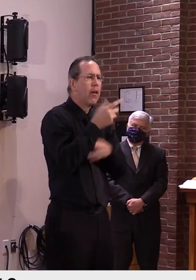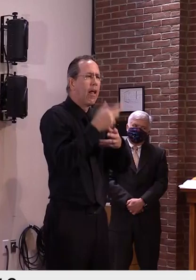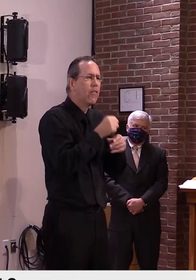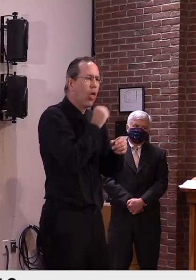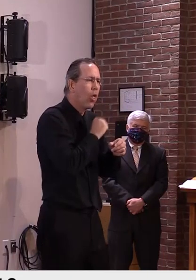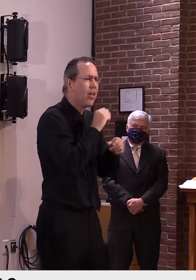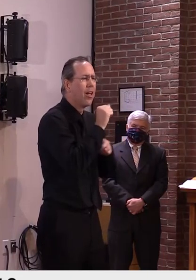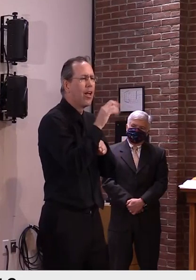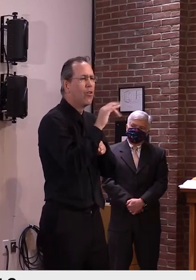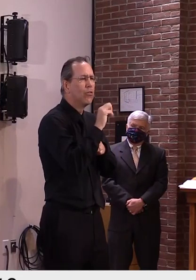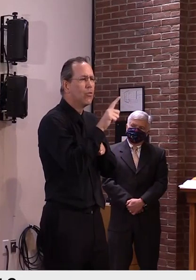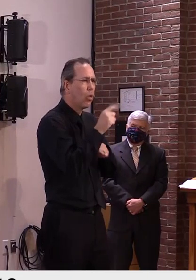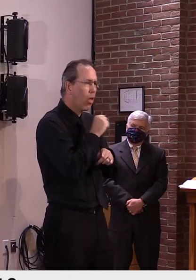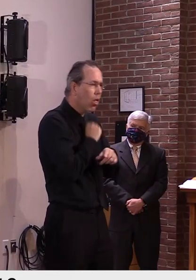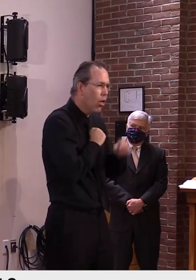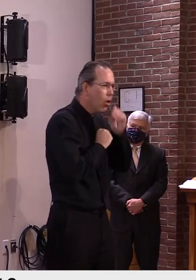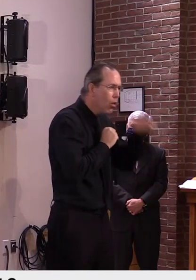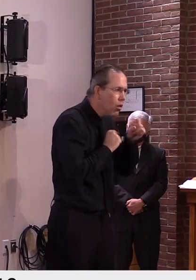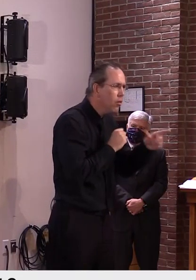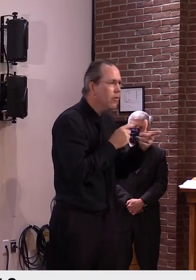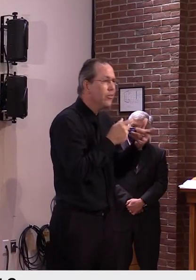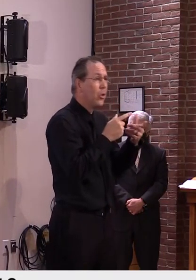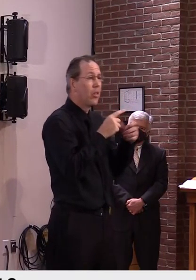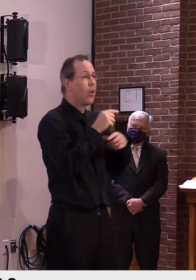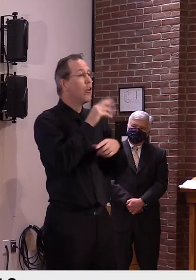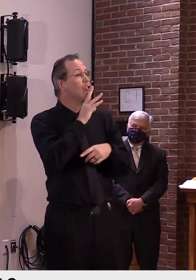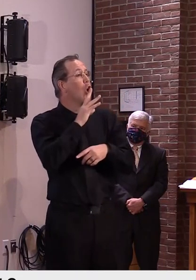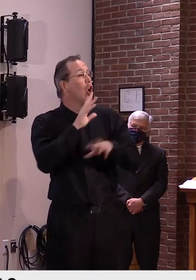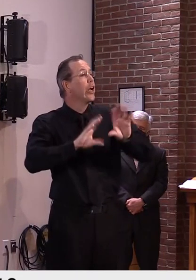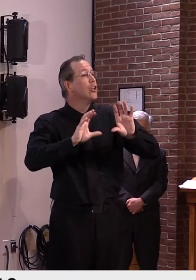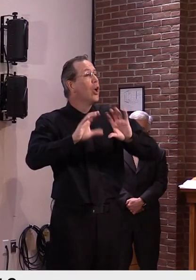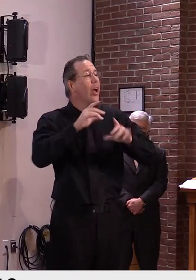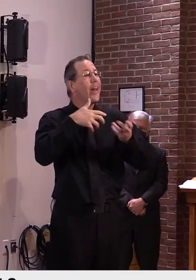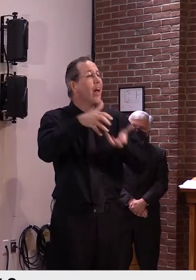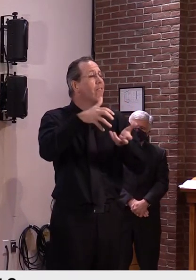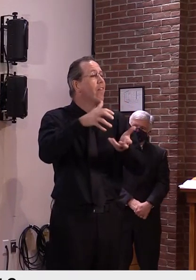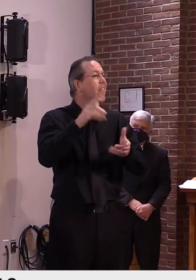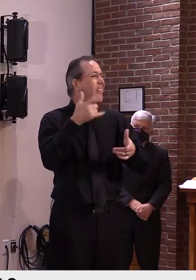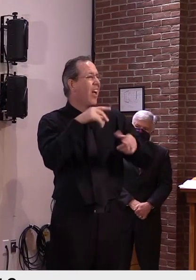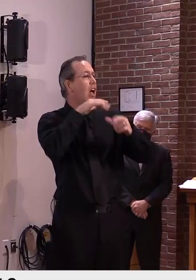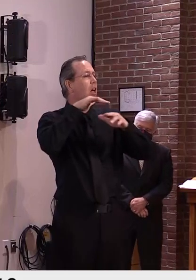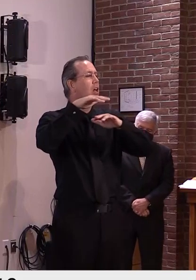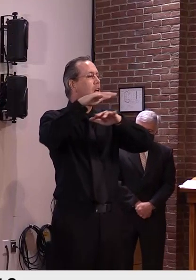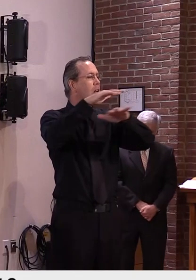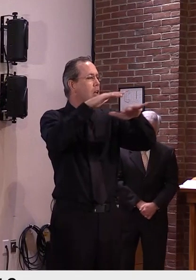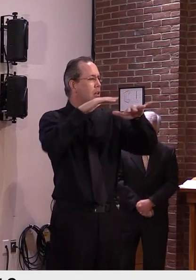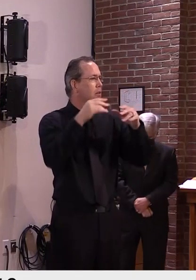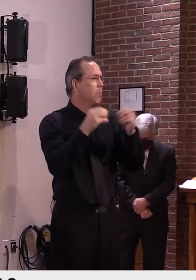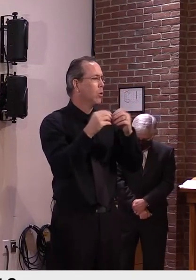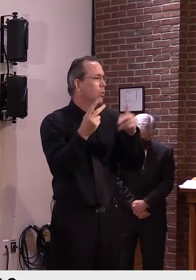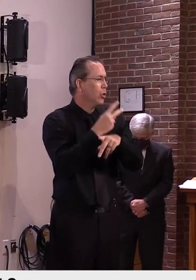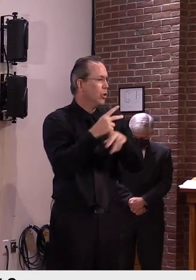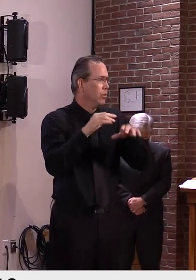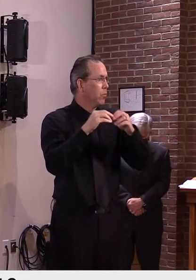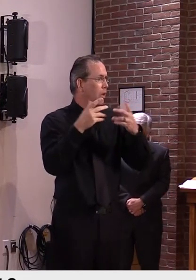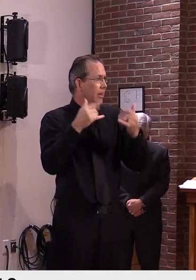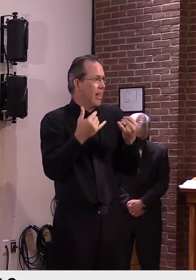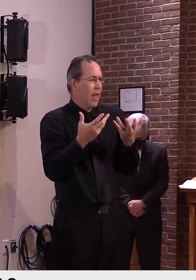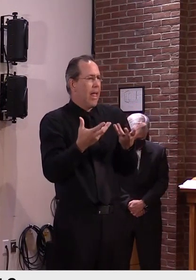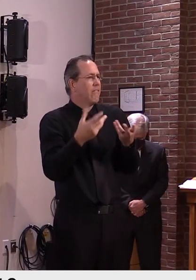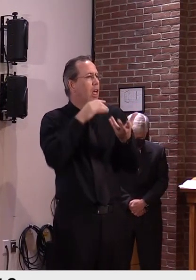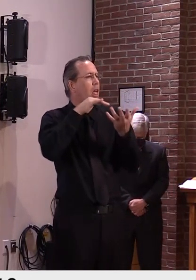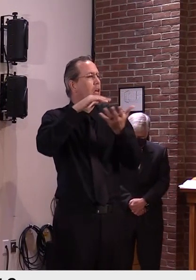droplets are the inherent danger with this virus, and that's why staying further than 6 feet from people is a good